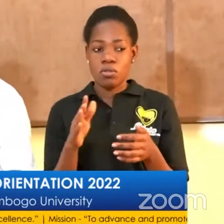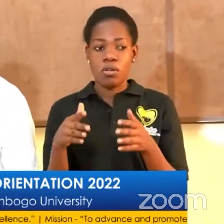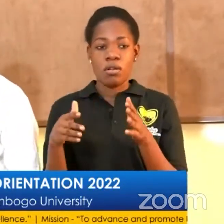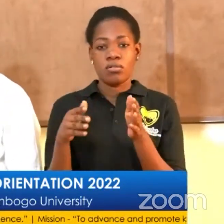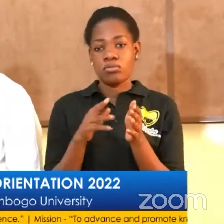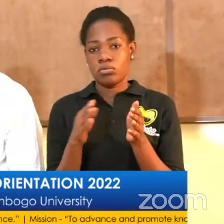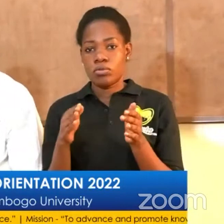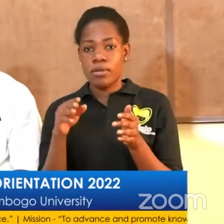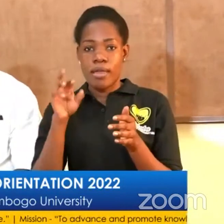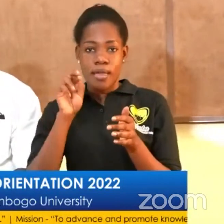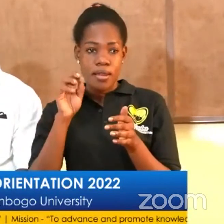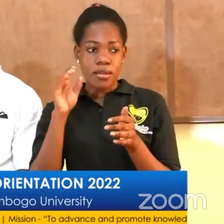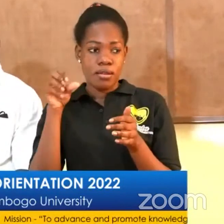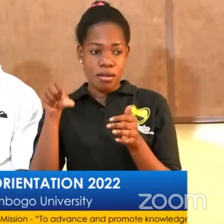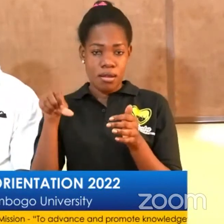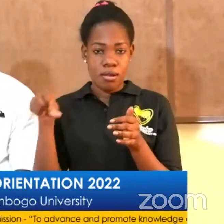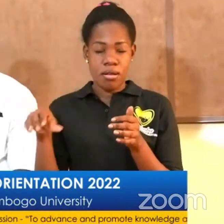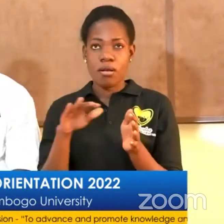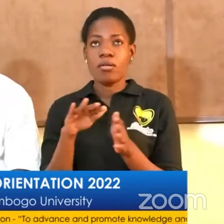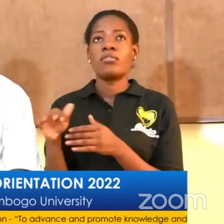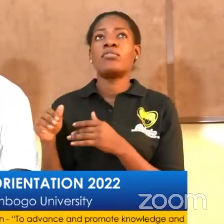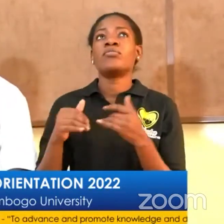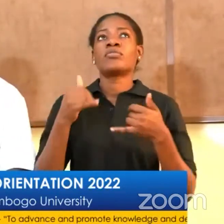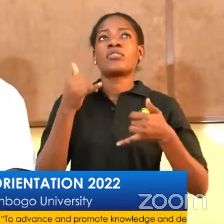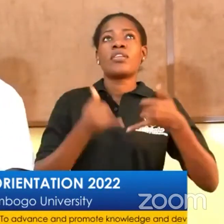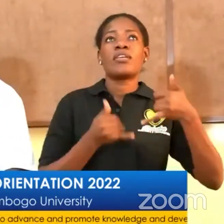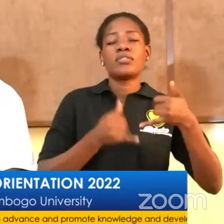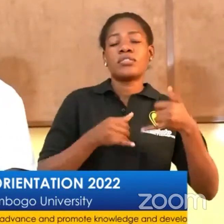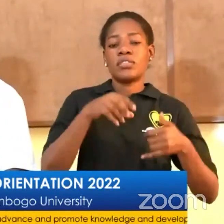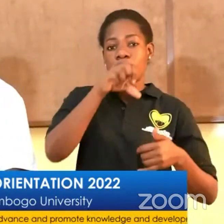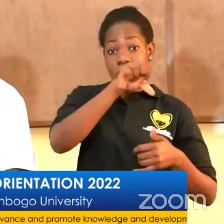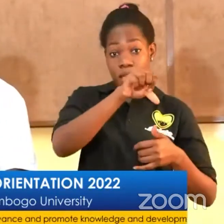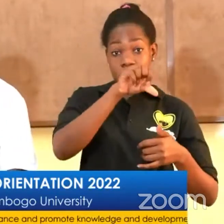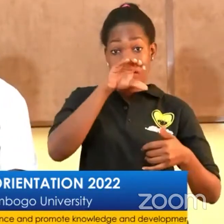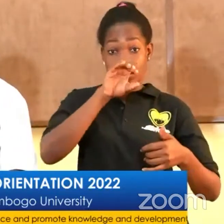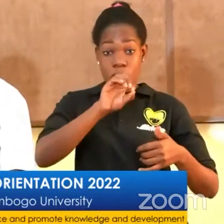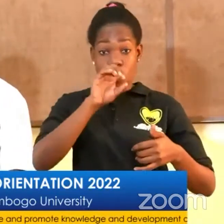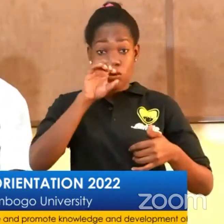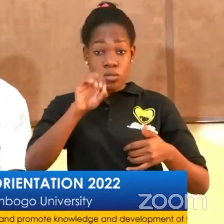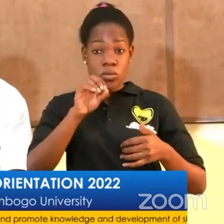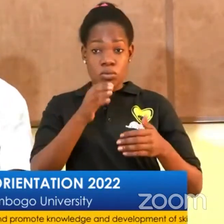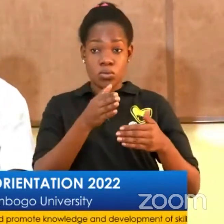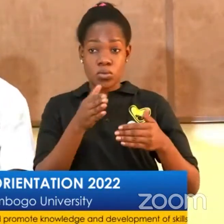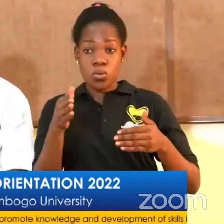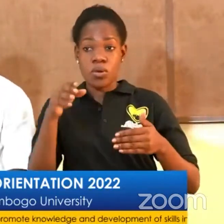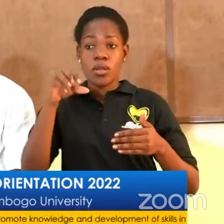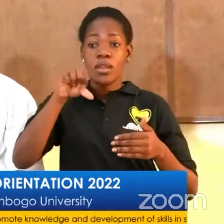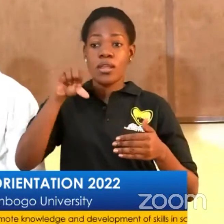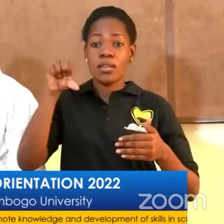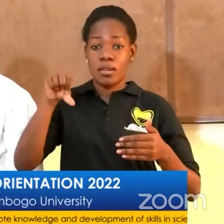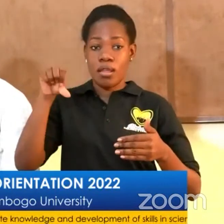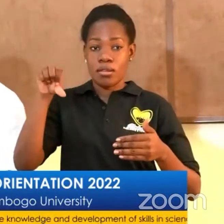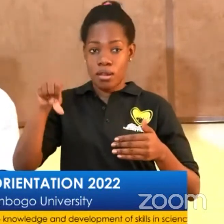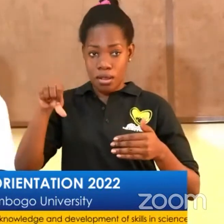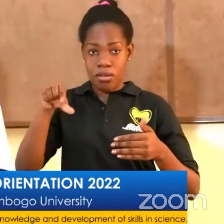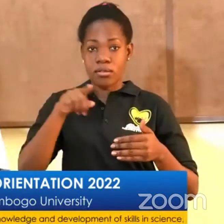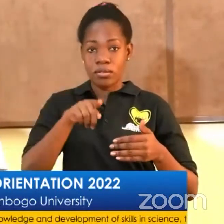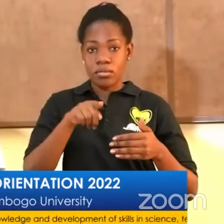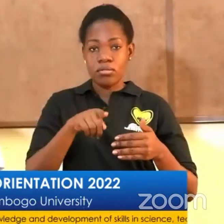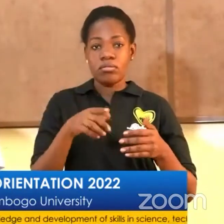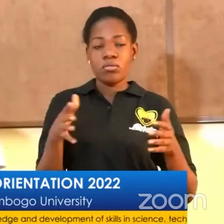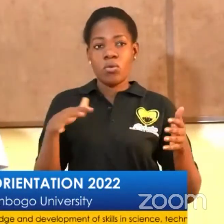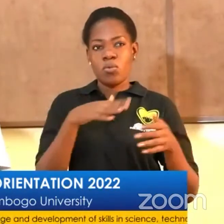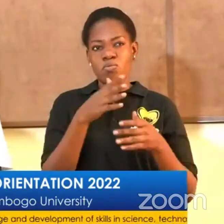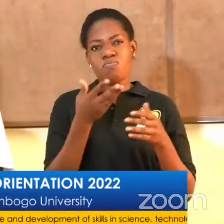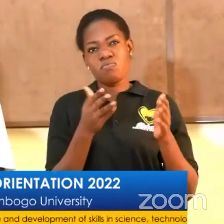And lastly, the code 900 to 999 as collections